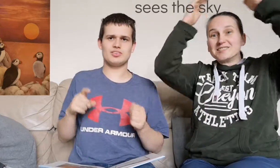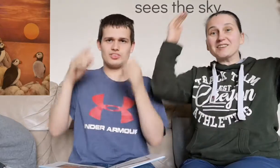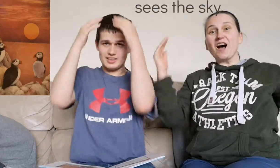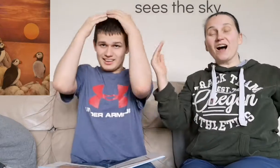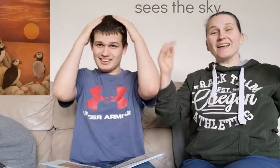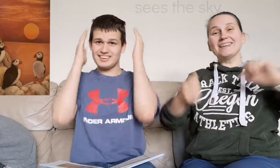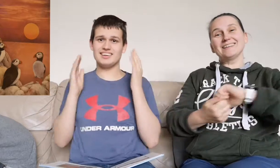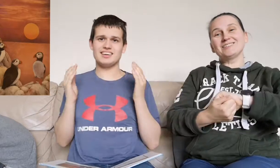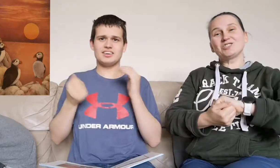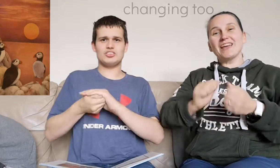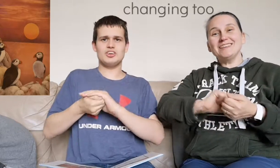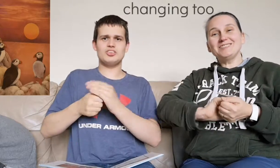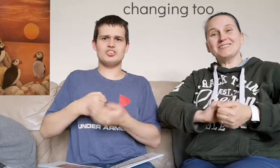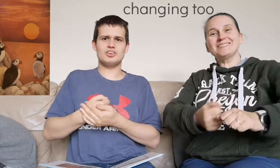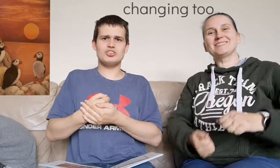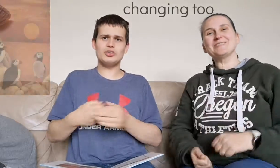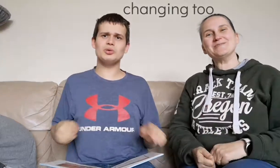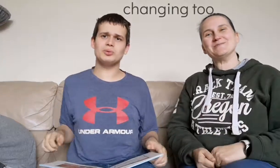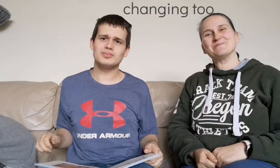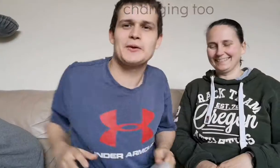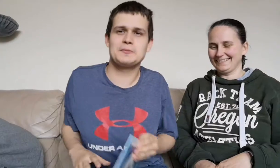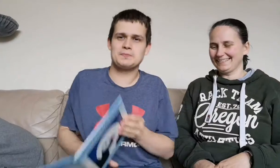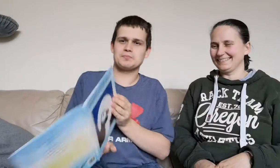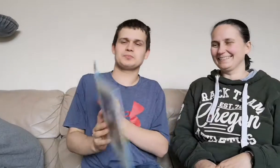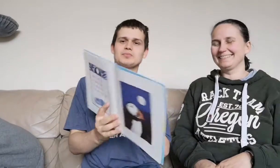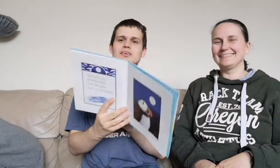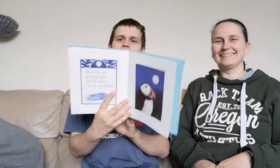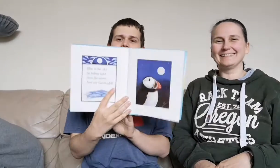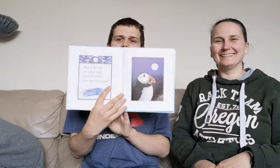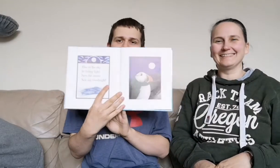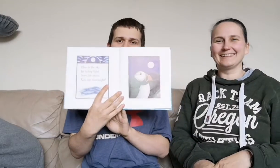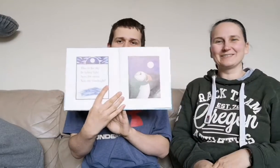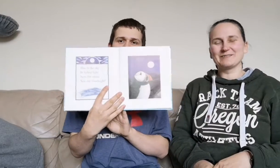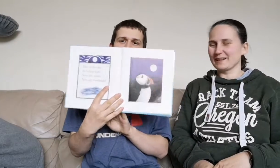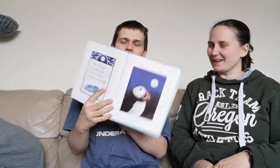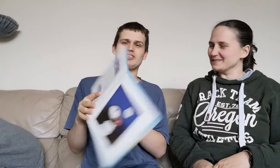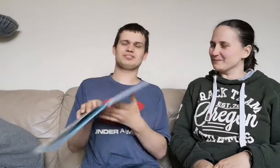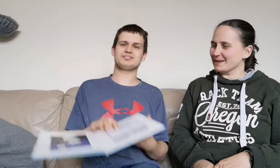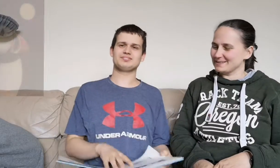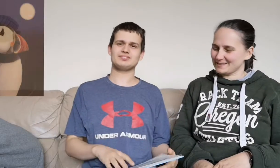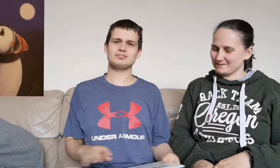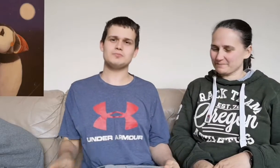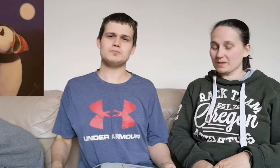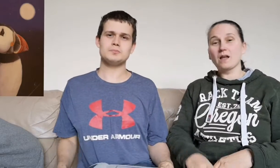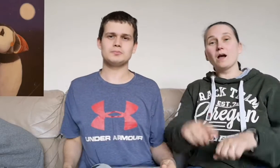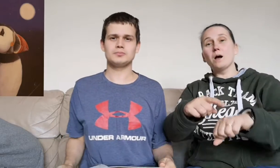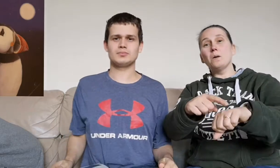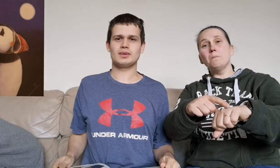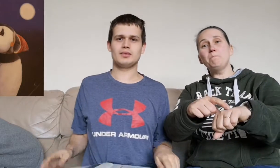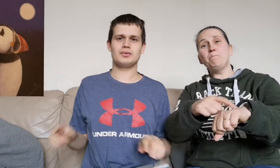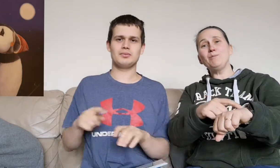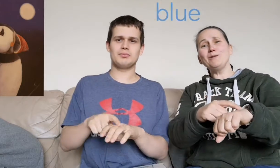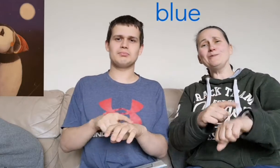the sky changing too. Last page. Blue